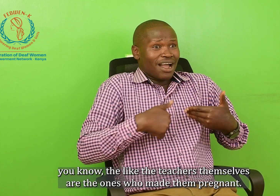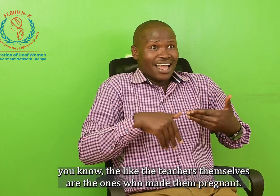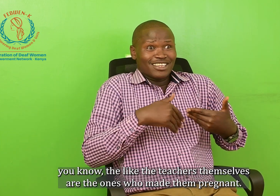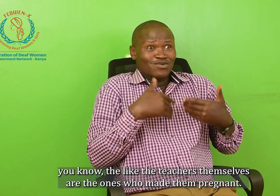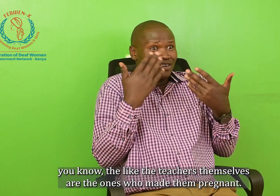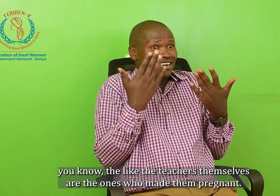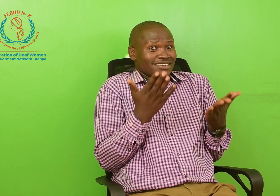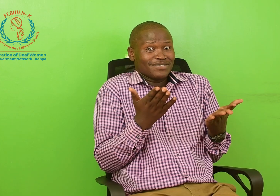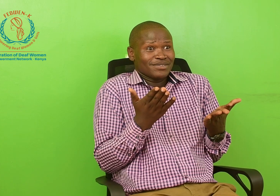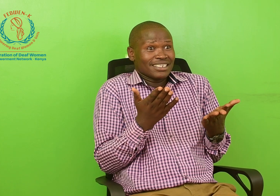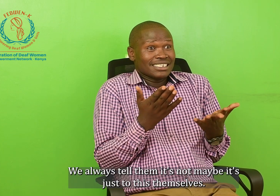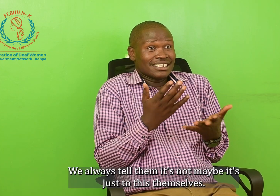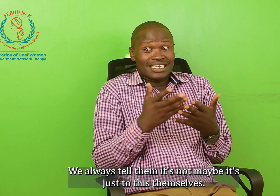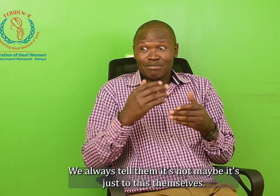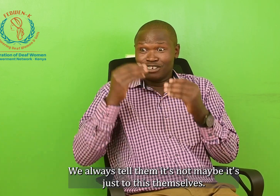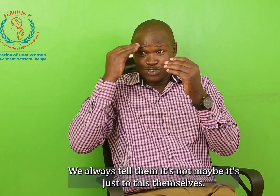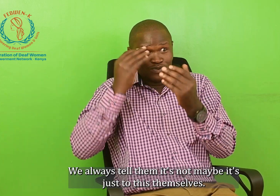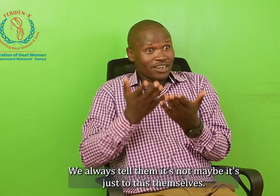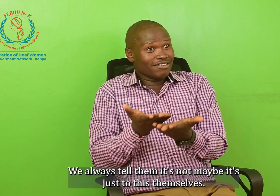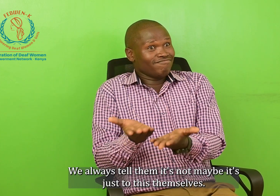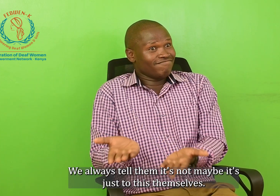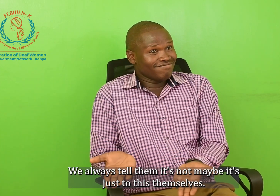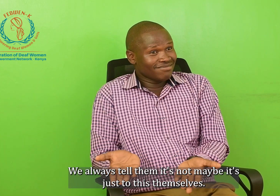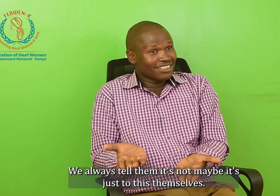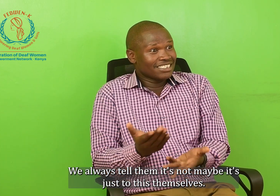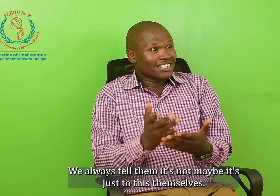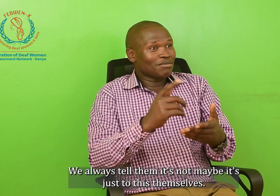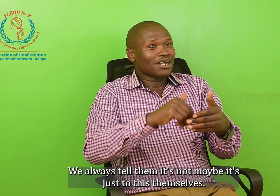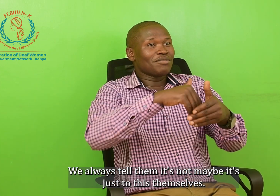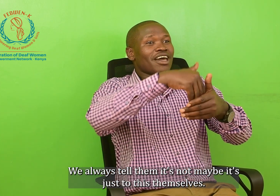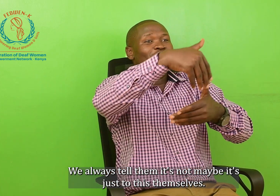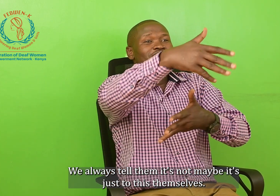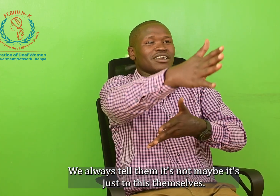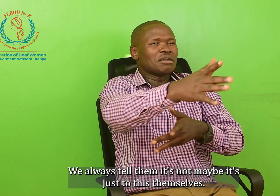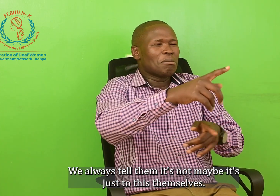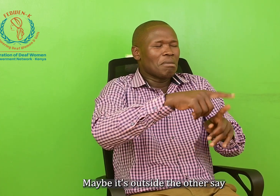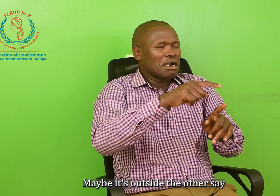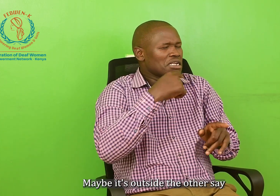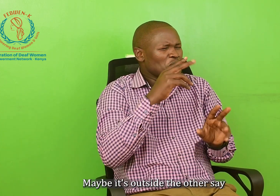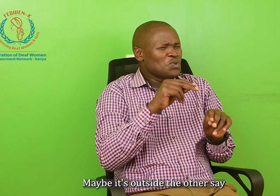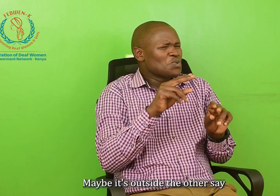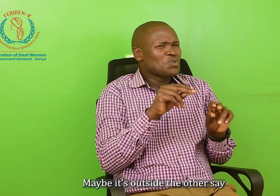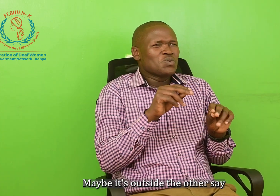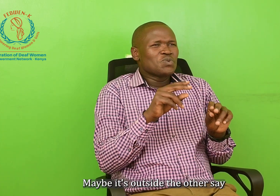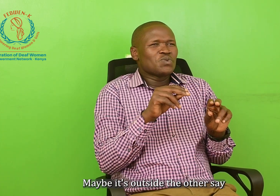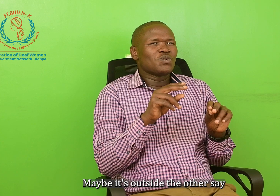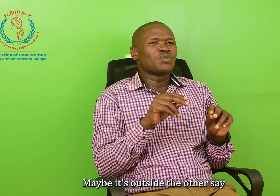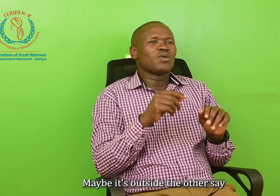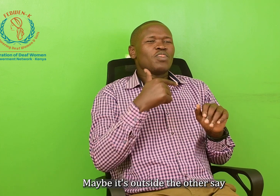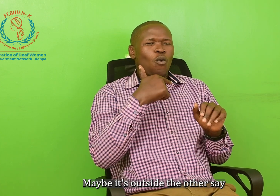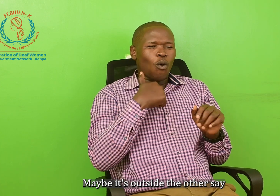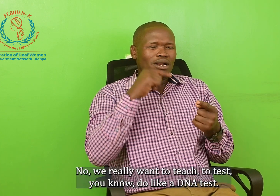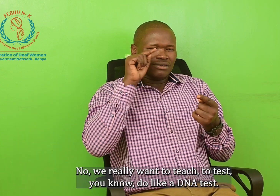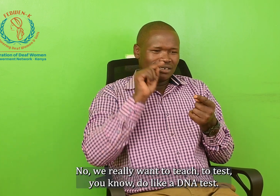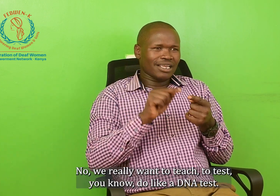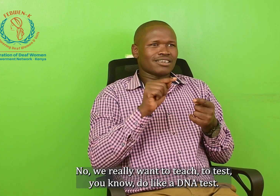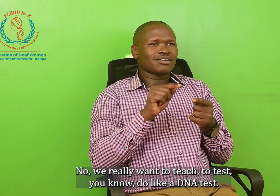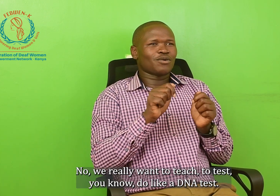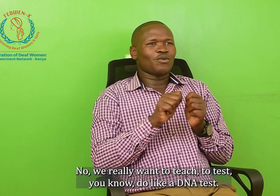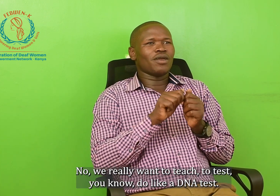them pregnant. We always tell them, it's not us, maybe it's the students themselves, maybe it's outside there. Others says, no, we